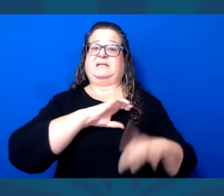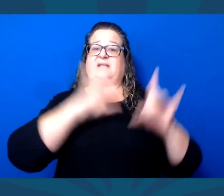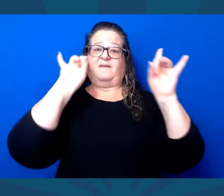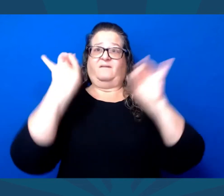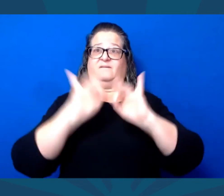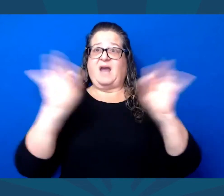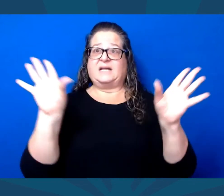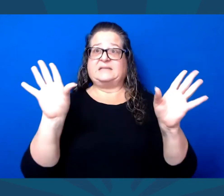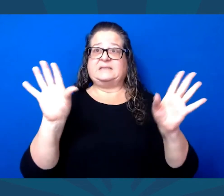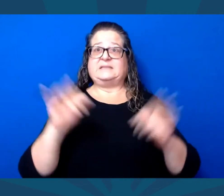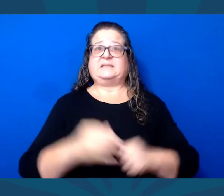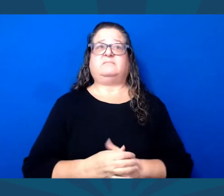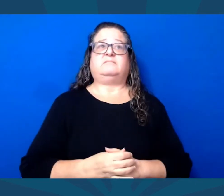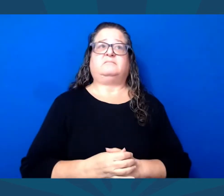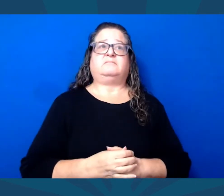ending police violence,